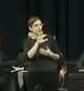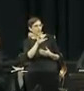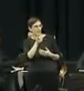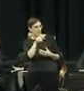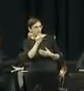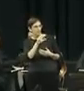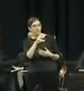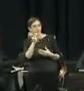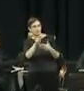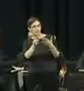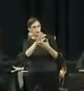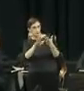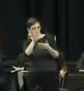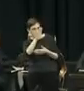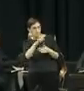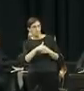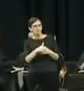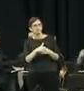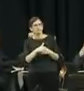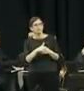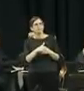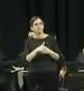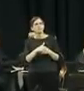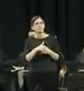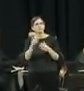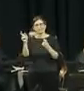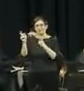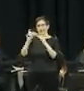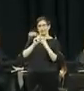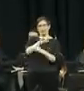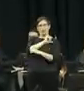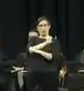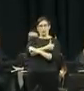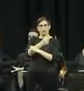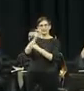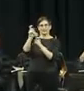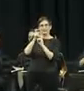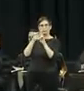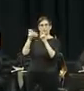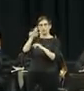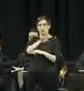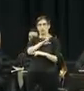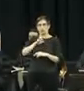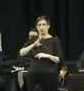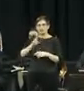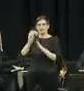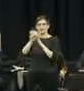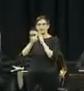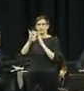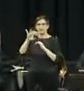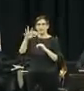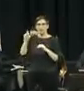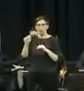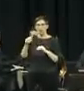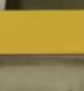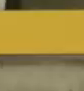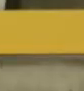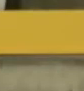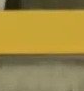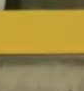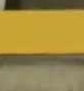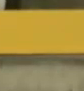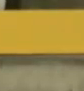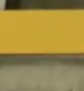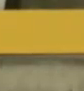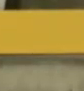Sciences and University College, and by the authority vested in me by the Board of Regents, State of Iowa, I confer on